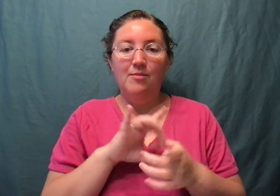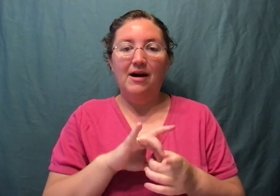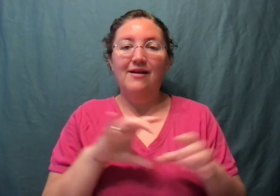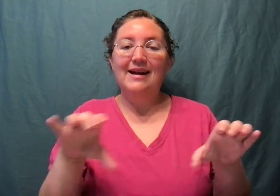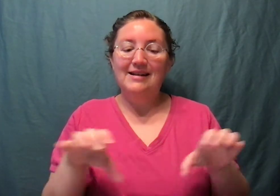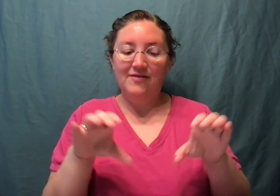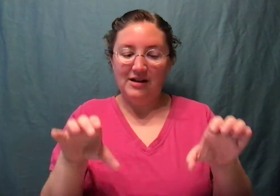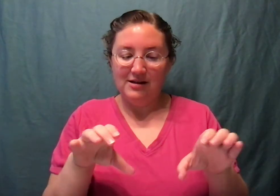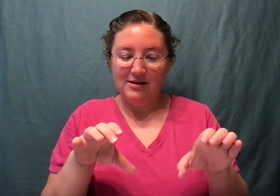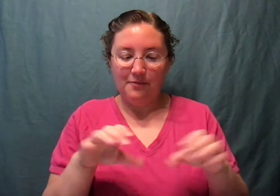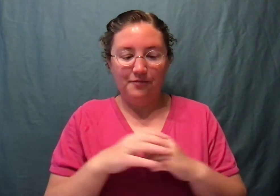about activities.